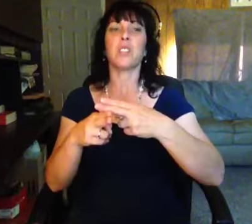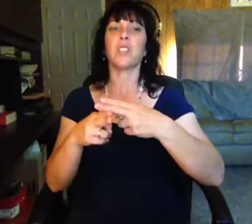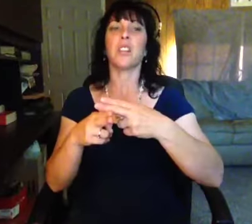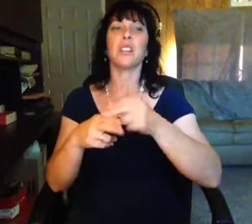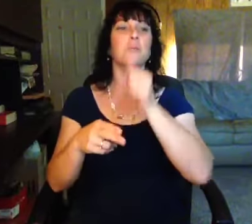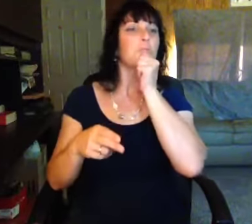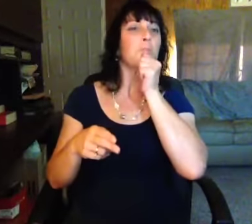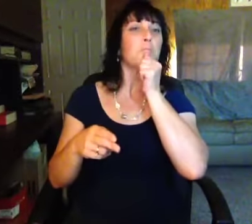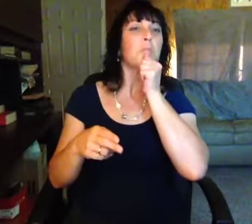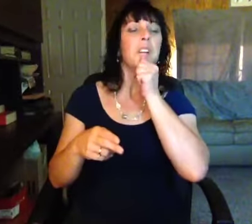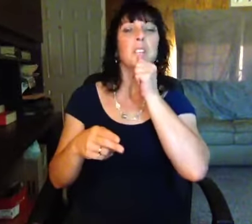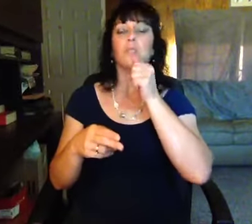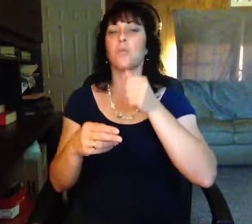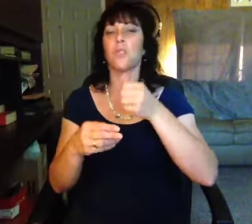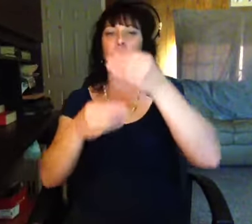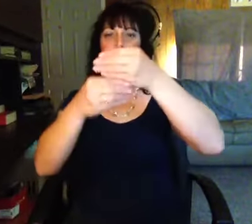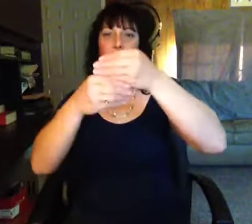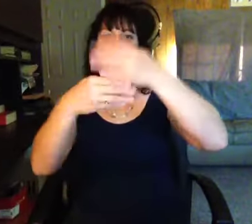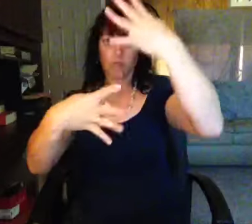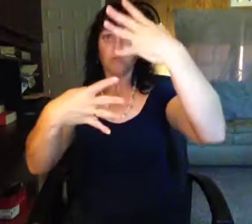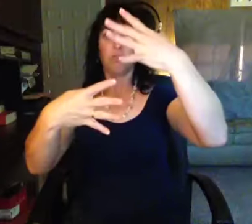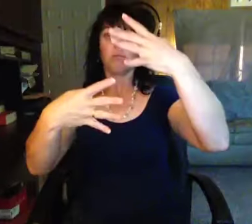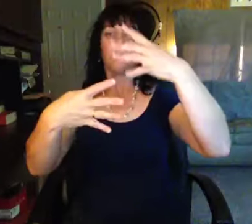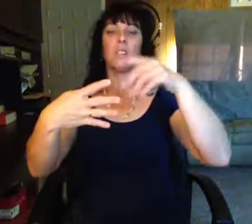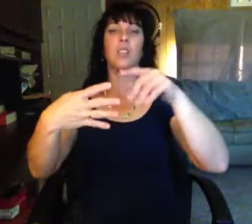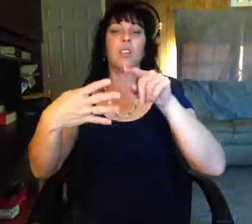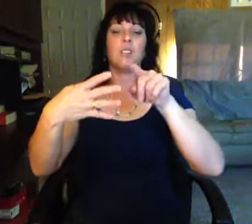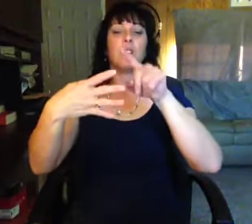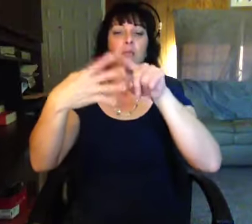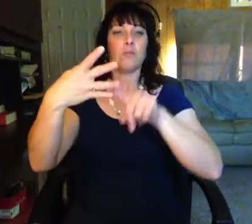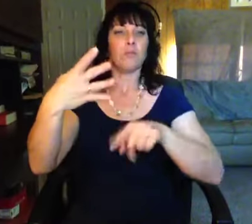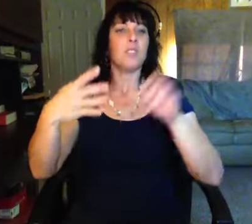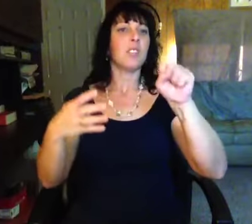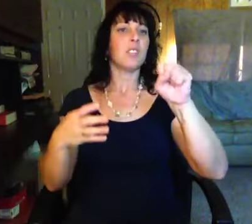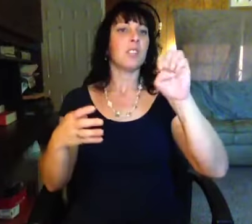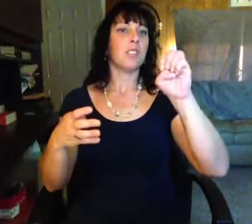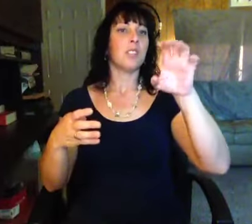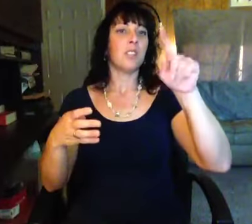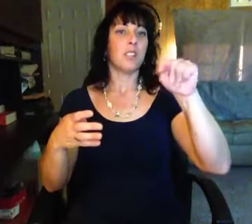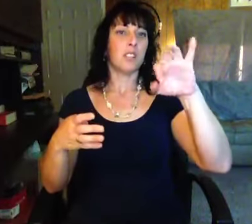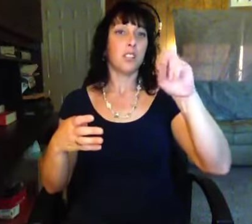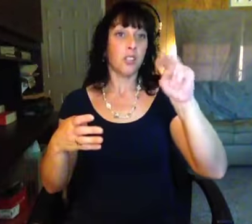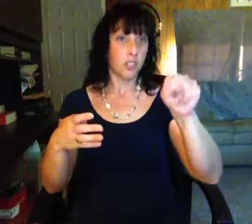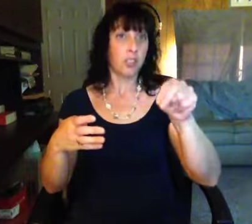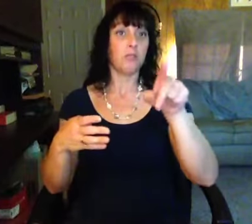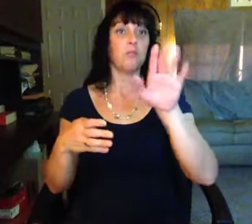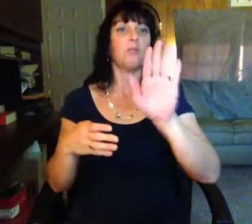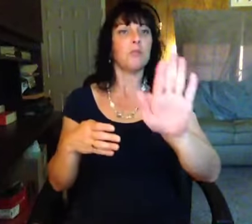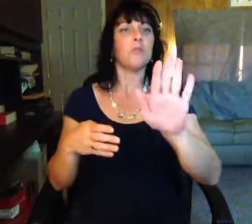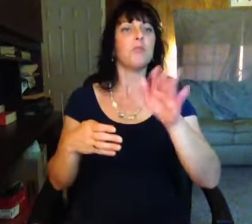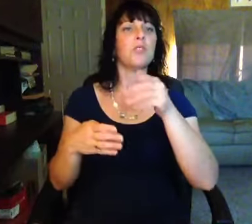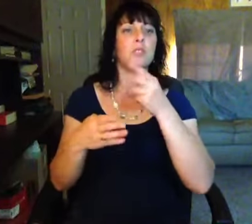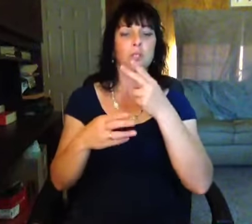section will be the material that's going to be for the next evening. So you would go home